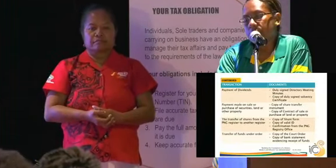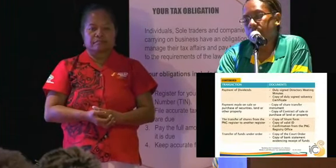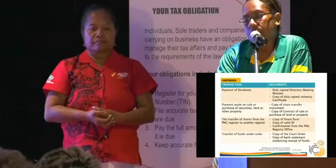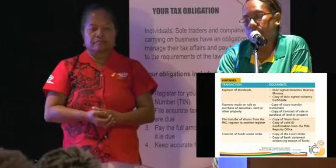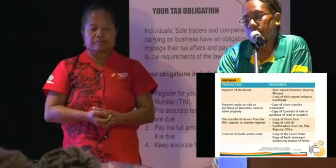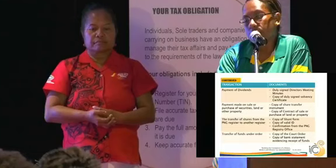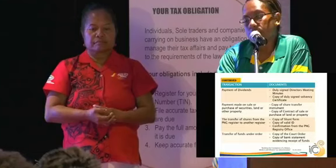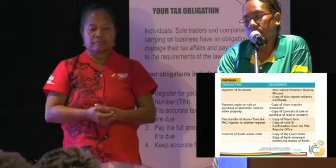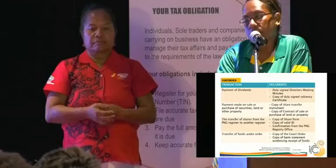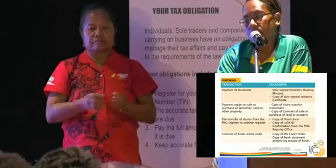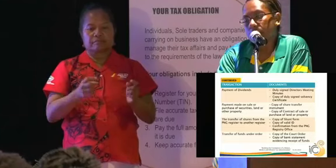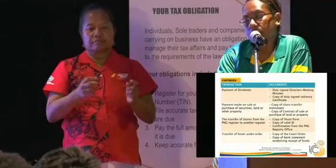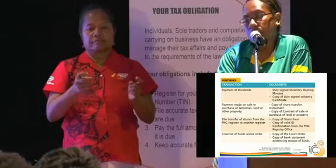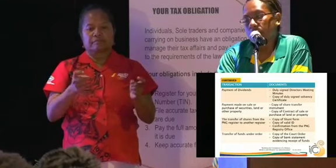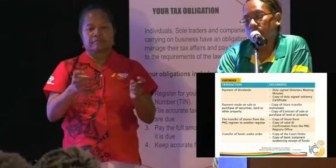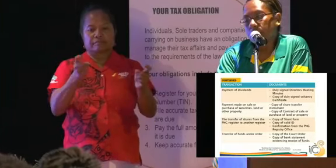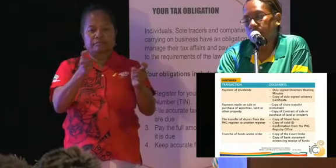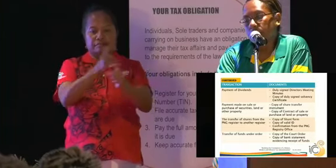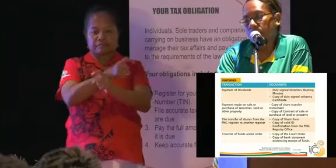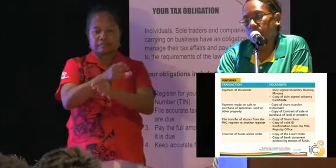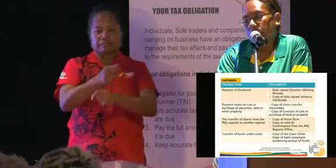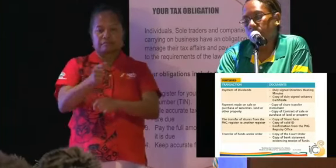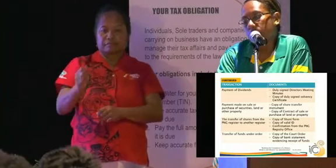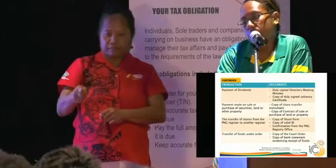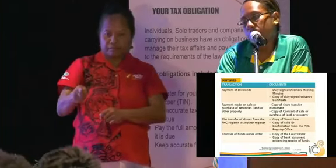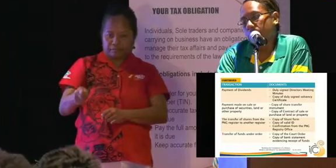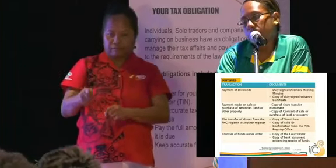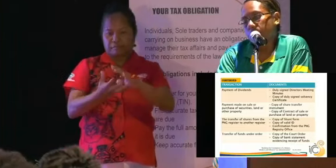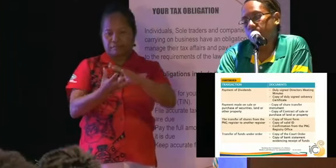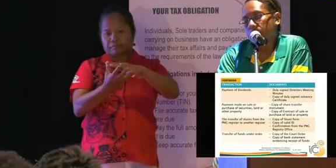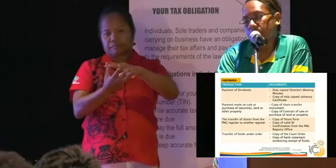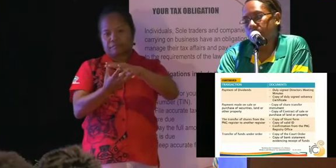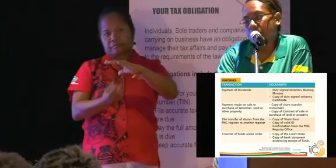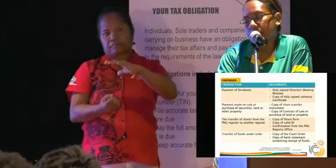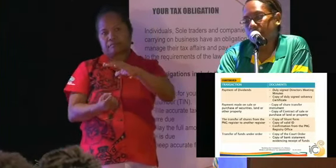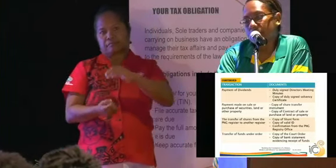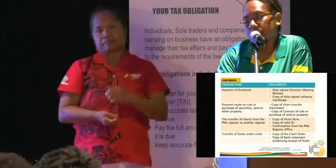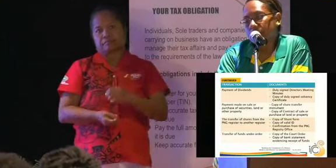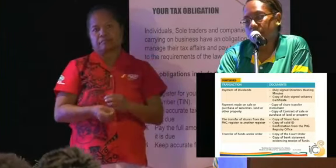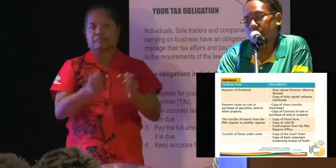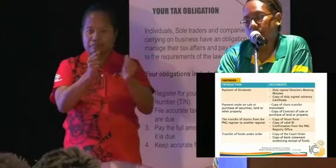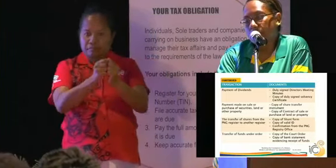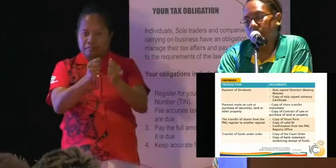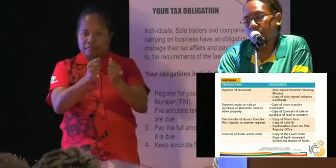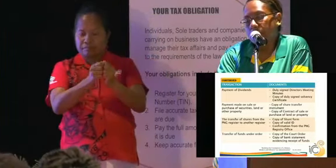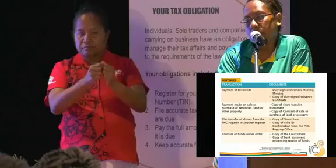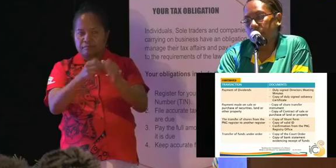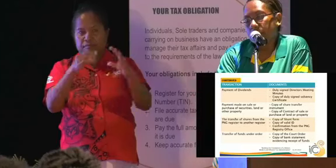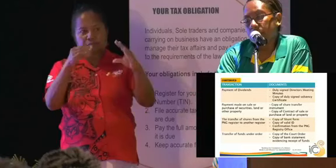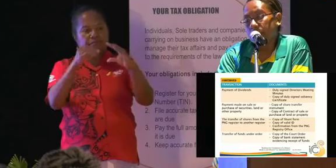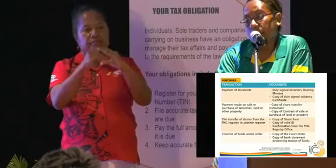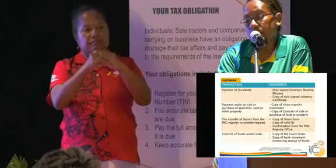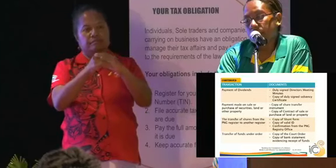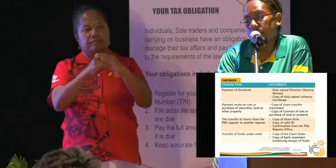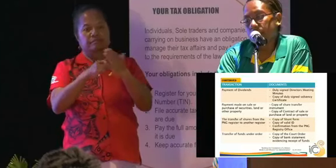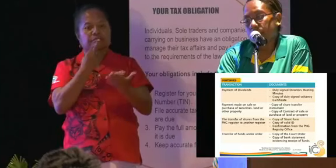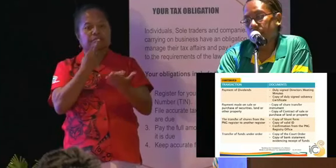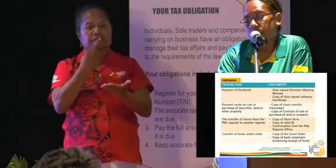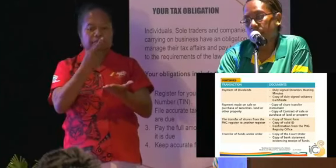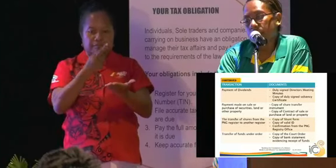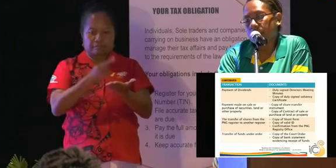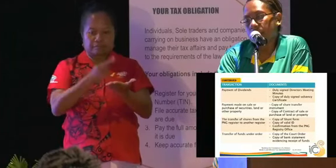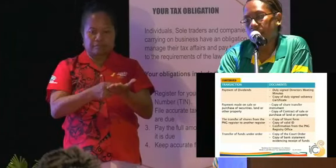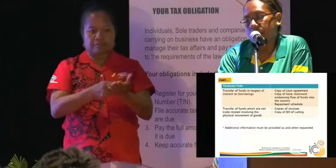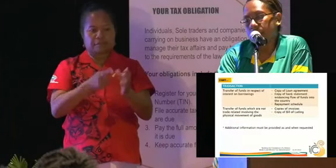Transfer of funds under court order. Copy of the court order, copy of bank statement, evidencing